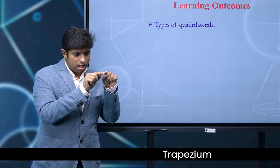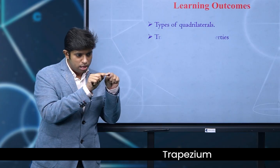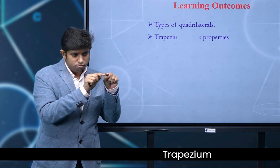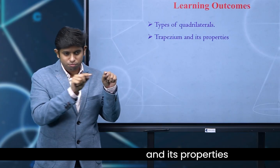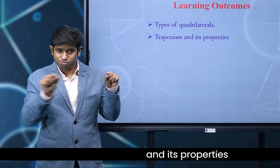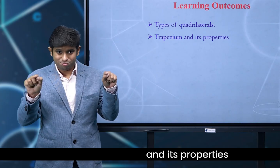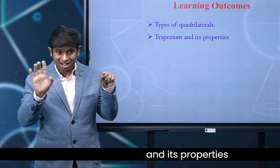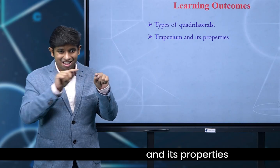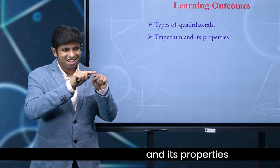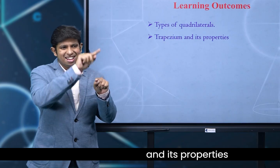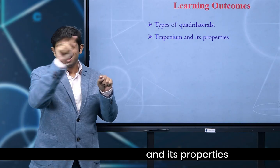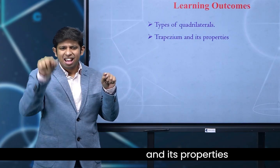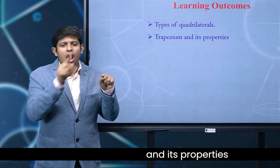trapezium and its properties,